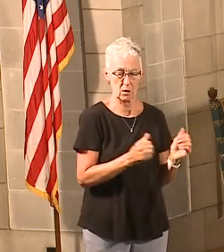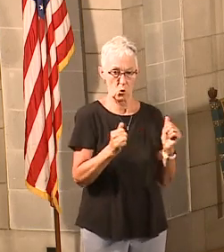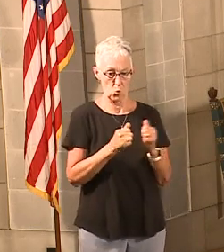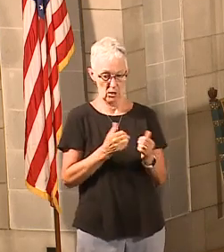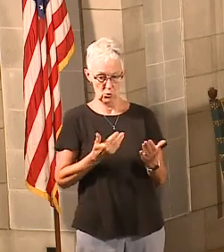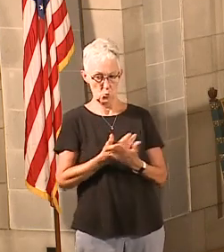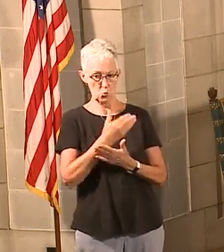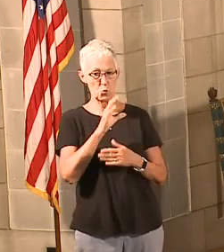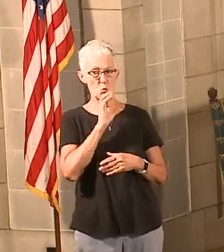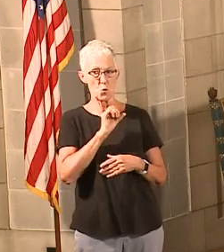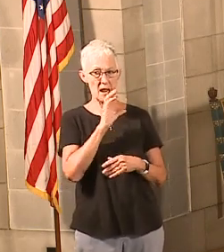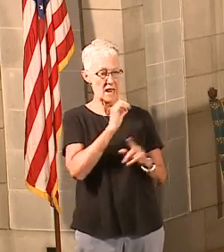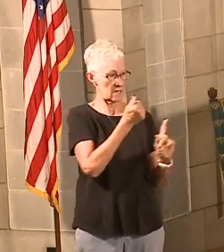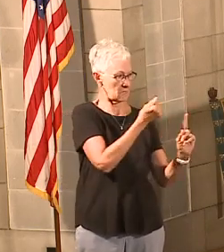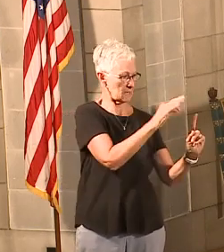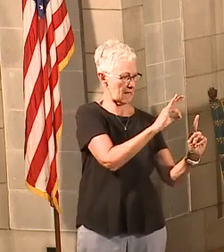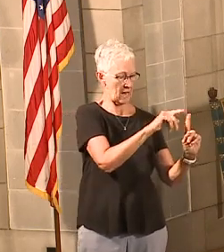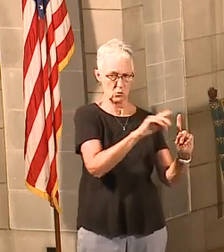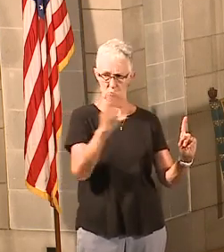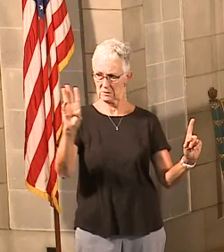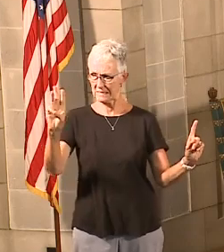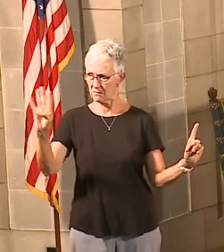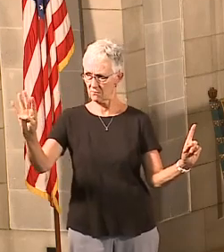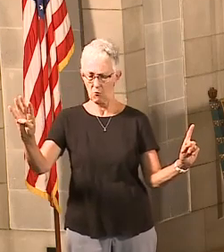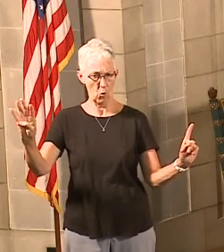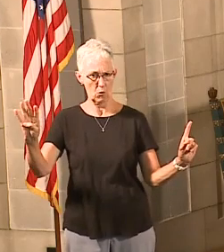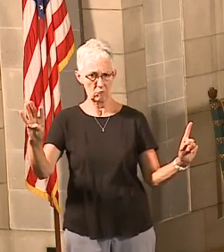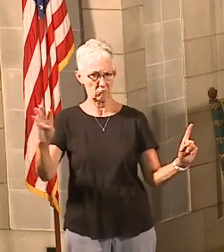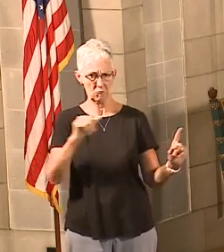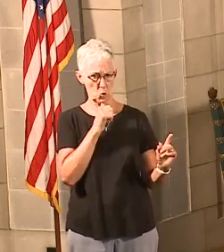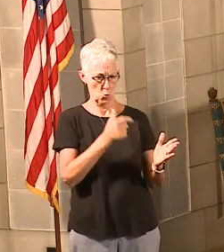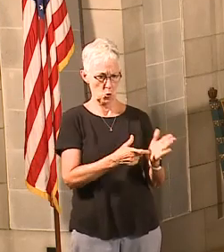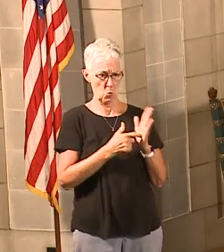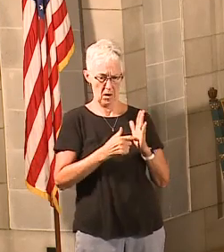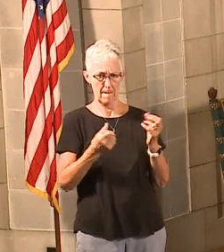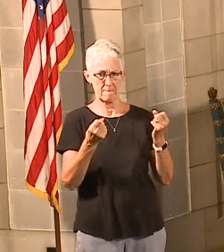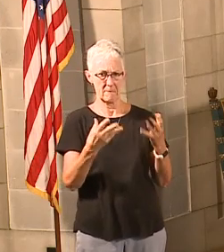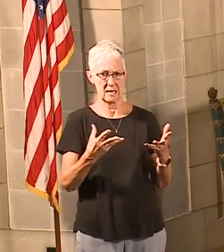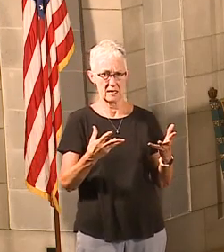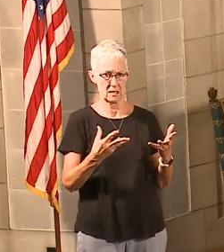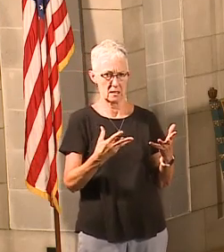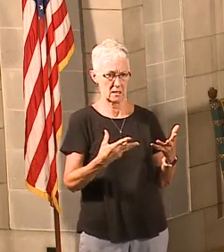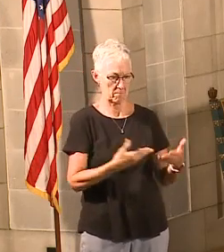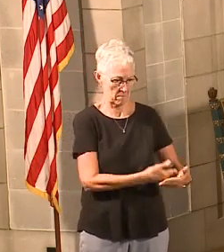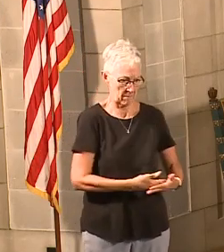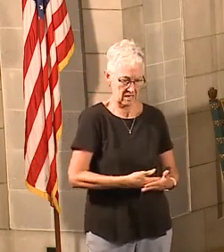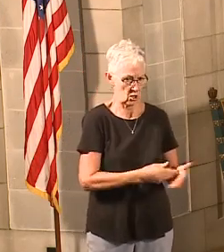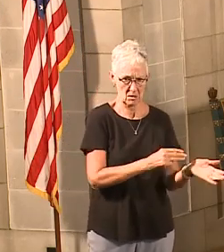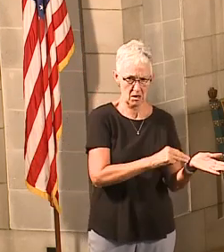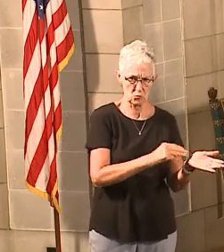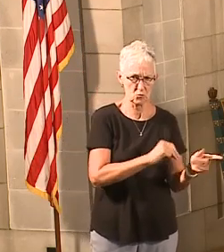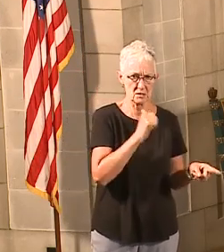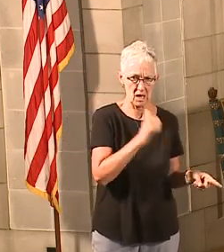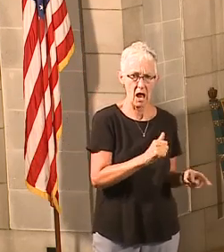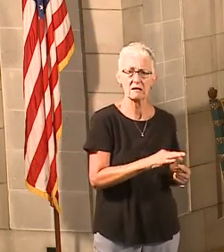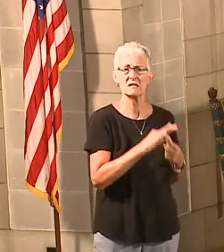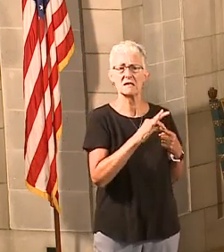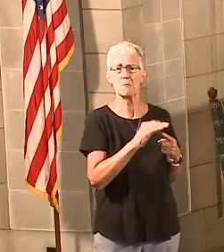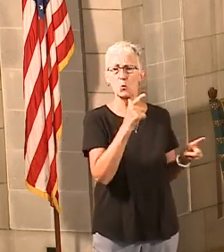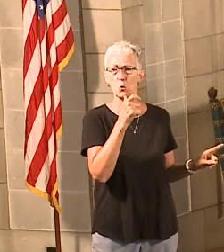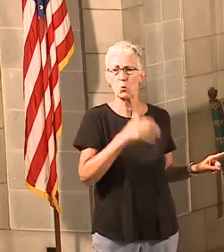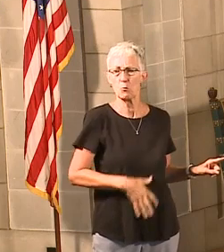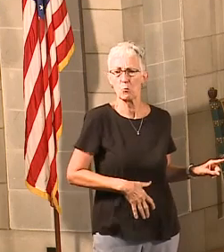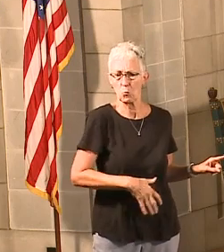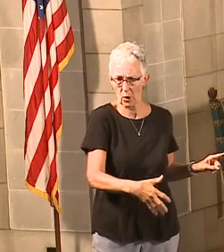to 64, we're not going to need a lot of pediatricians there unless you're one of those folks who's pregnant, right? So we